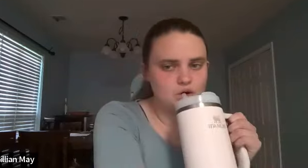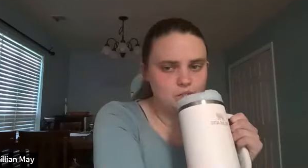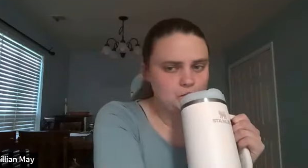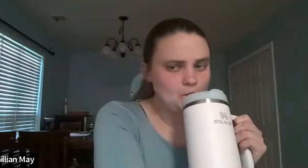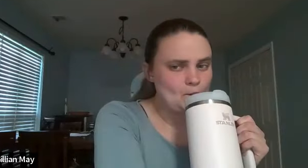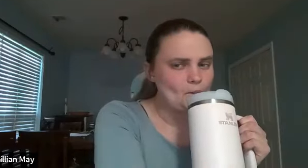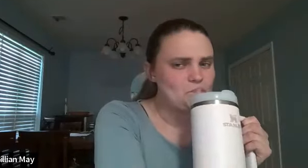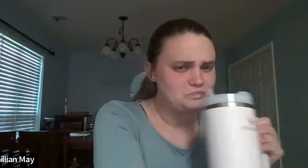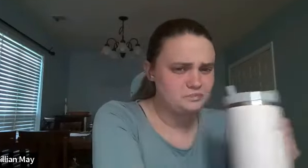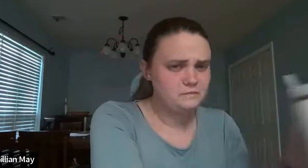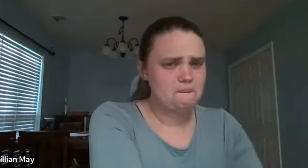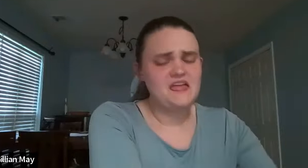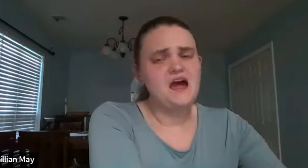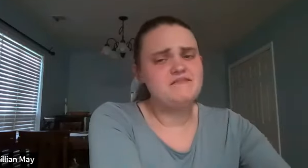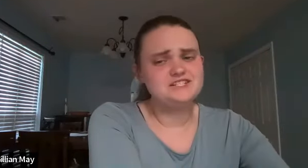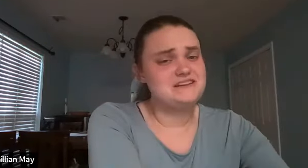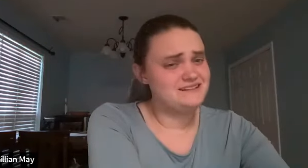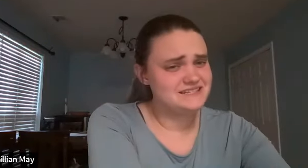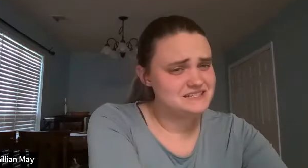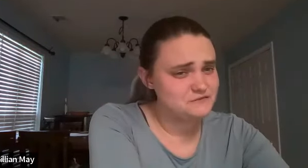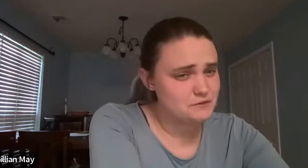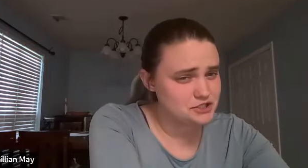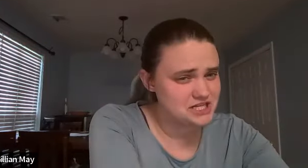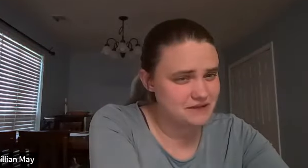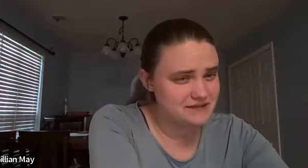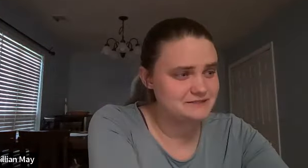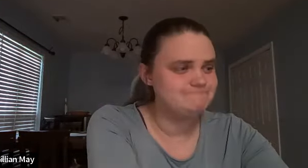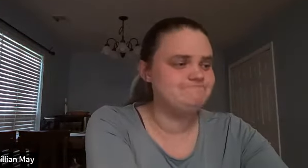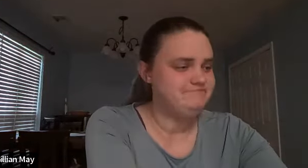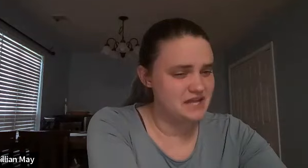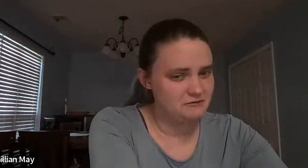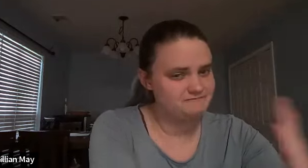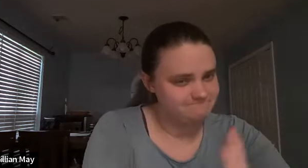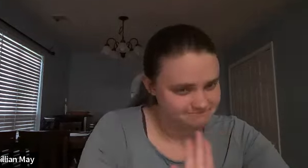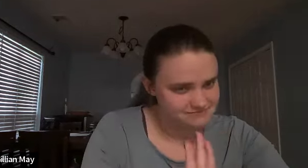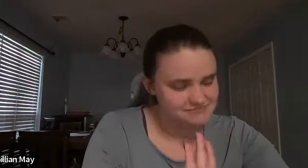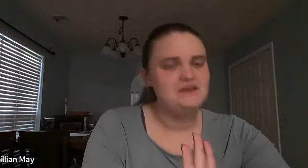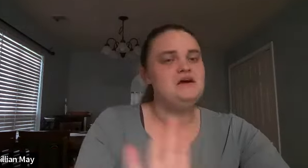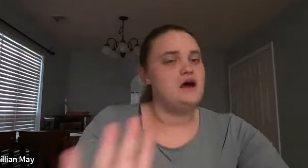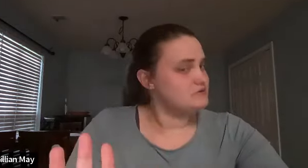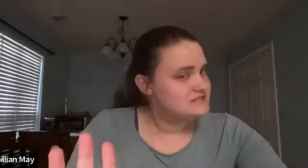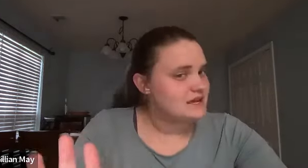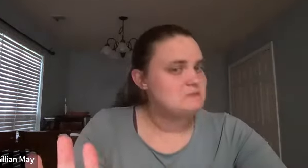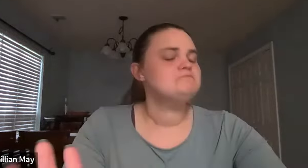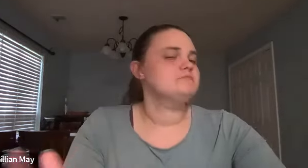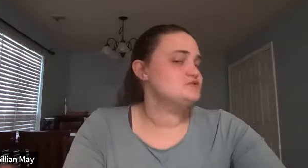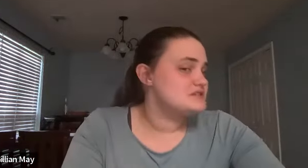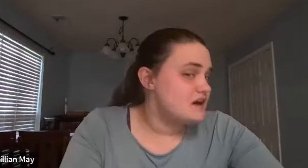So I've actually not seen a sign for marching band. Now, I will say my school does not